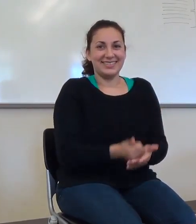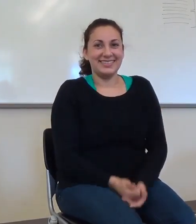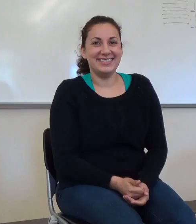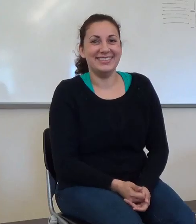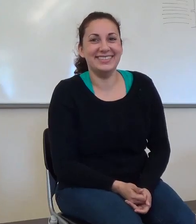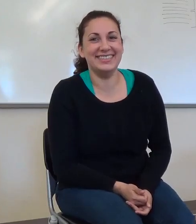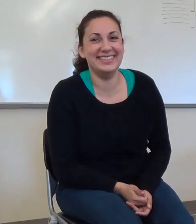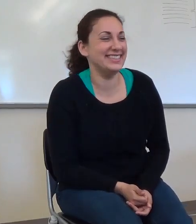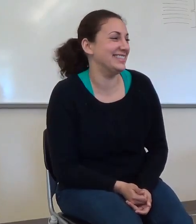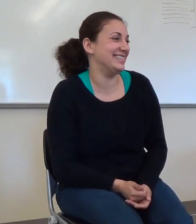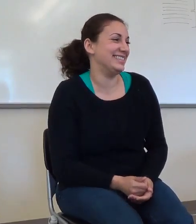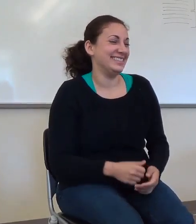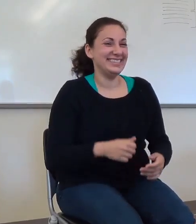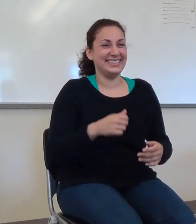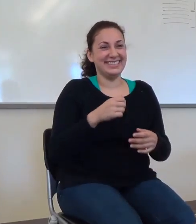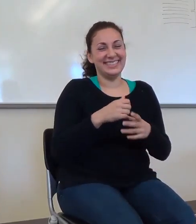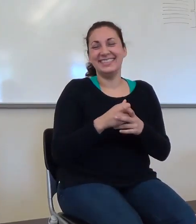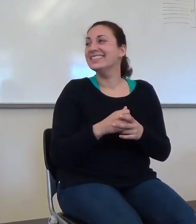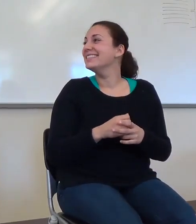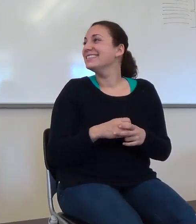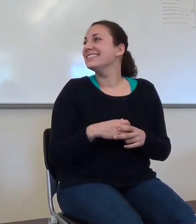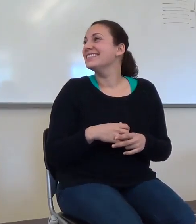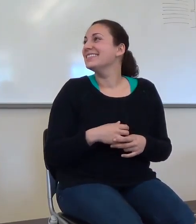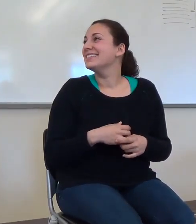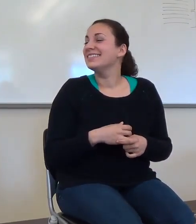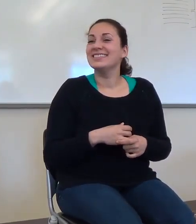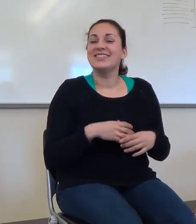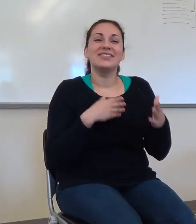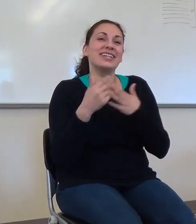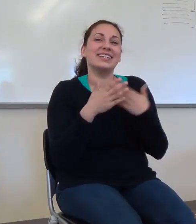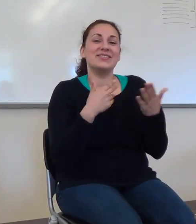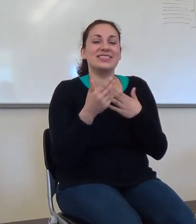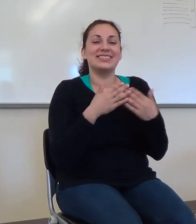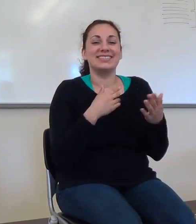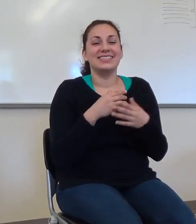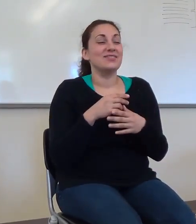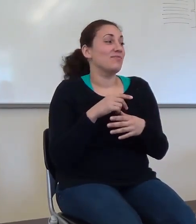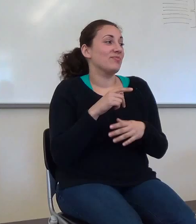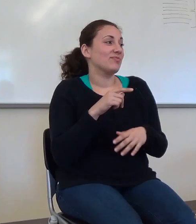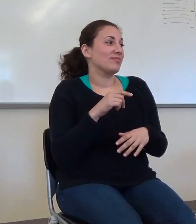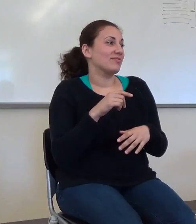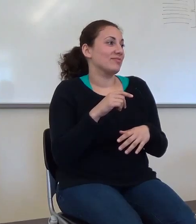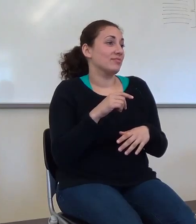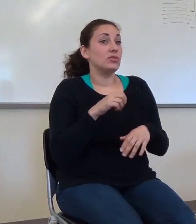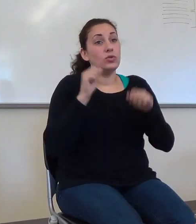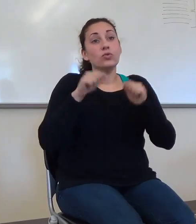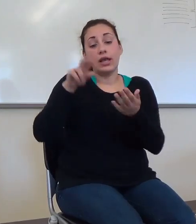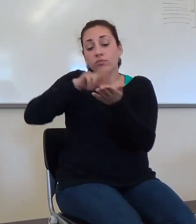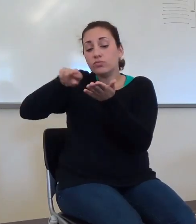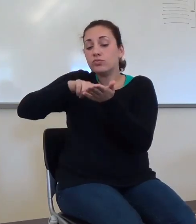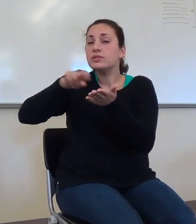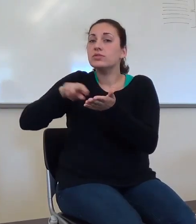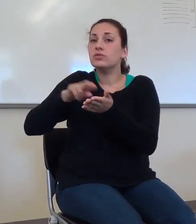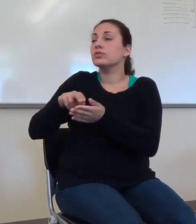the next class. Okay. You could go do some research on this and